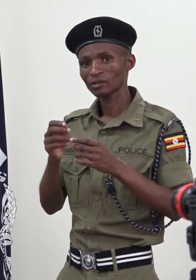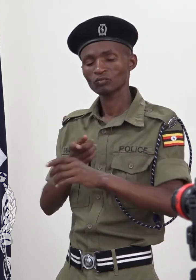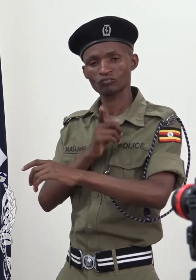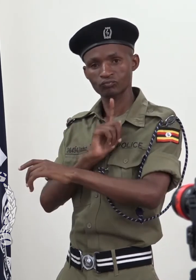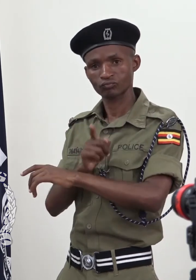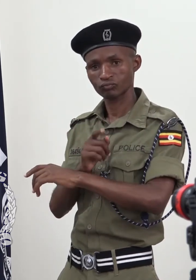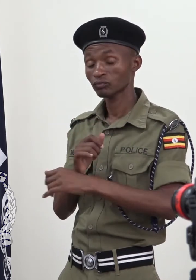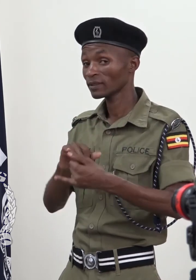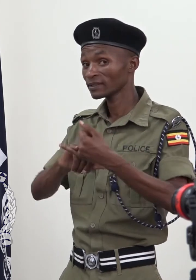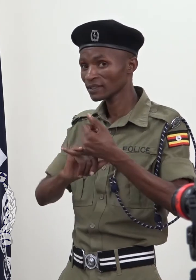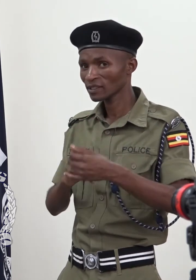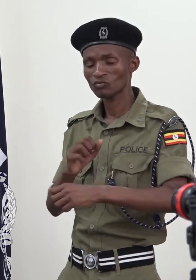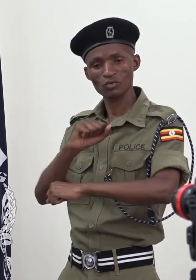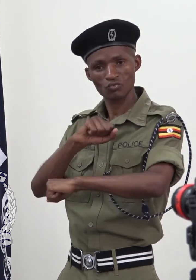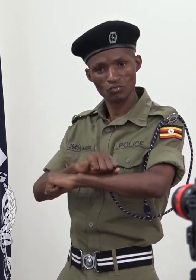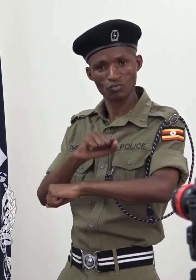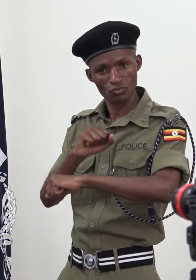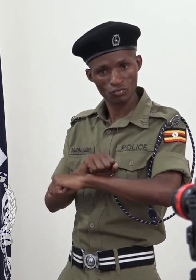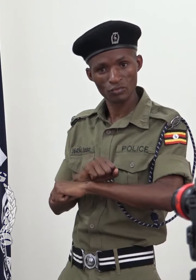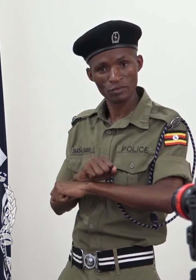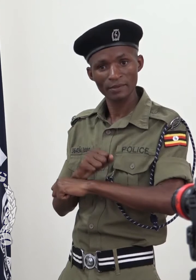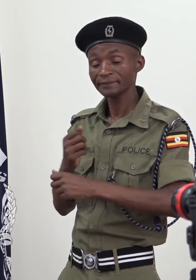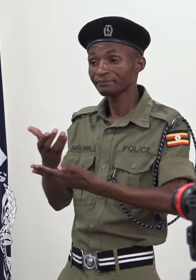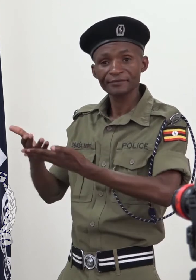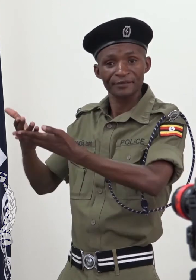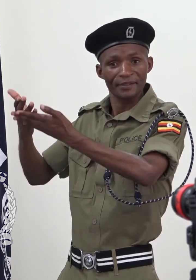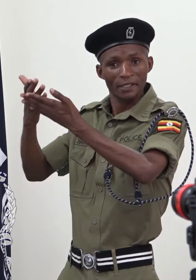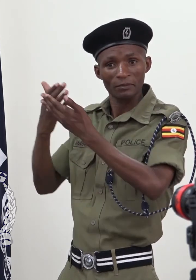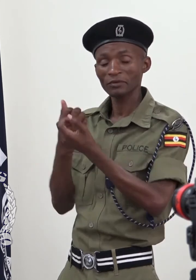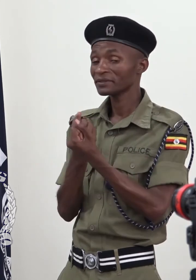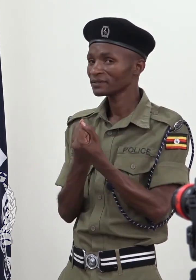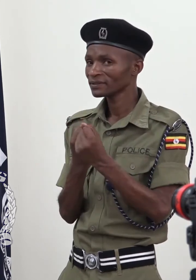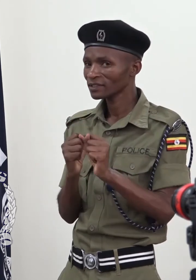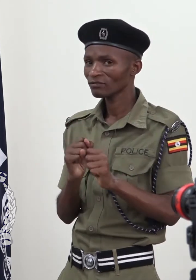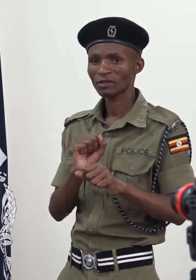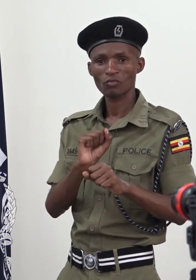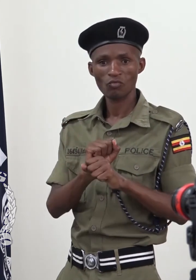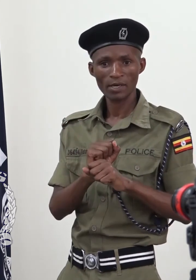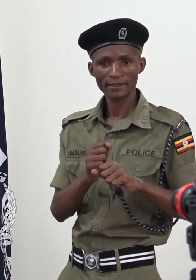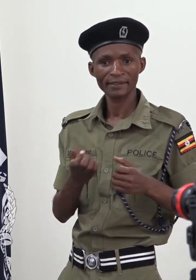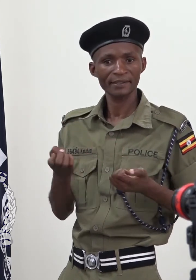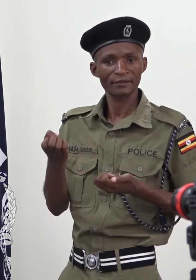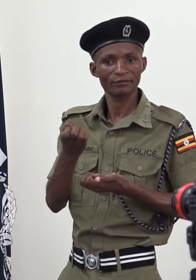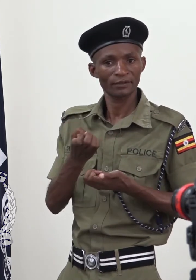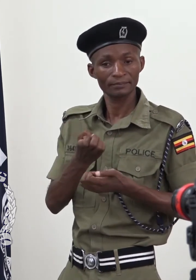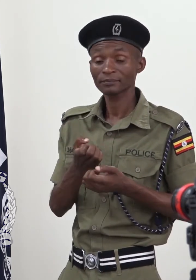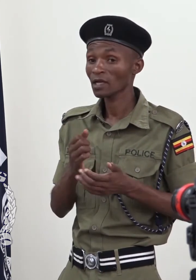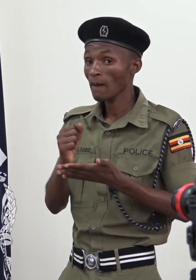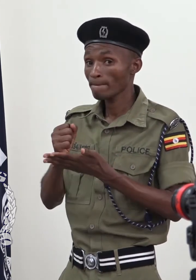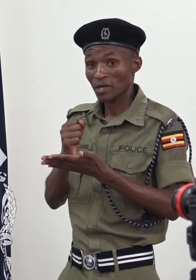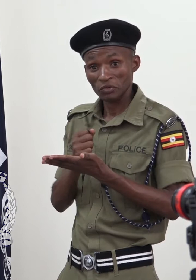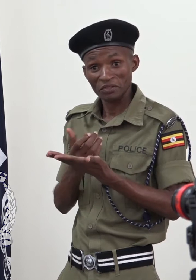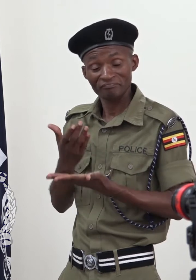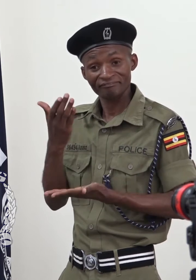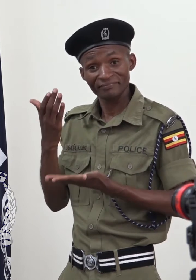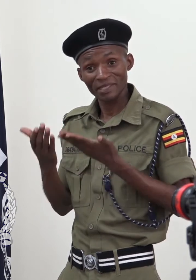secondary schools, to come up with safer working environments. Because it seems now people scale most